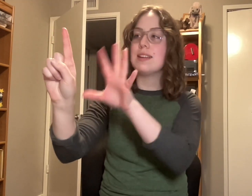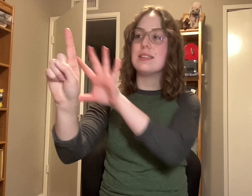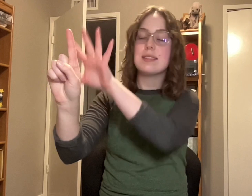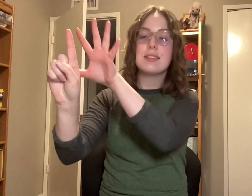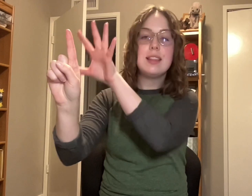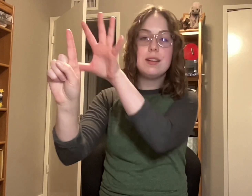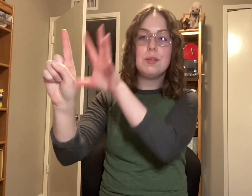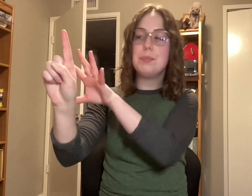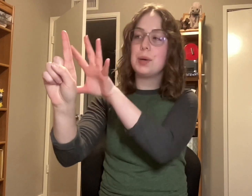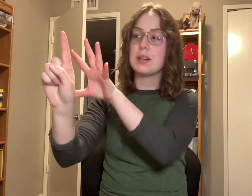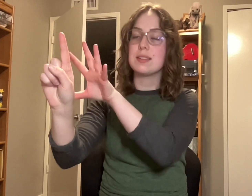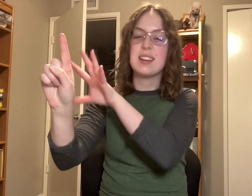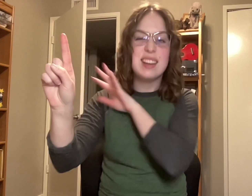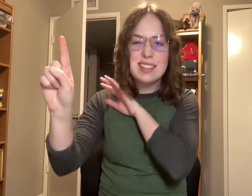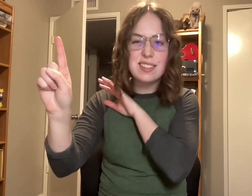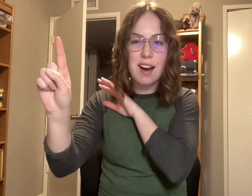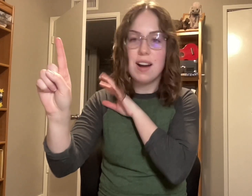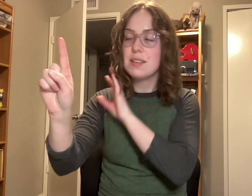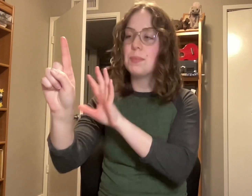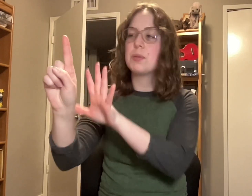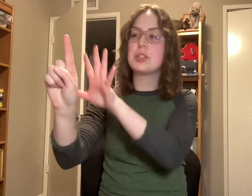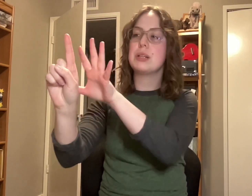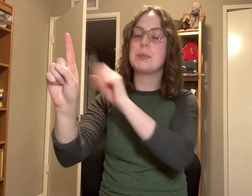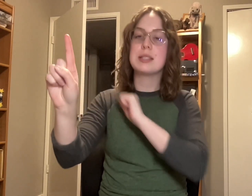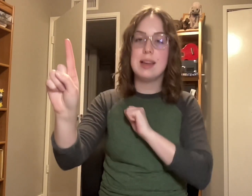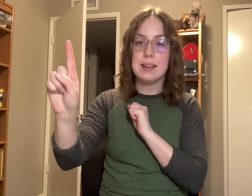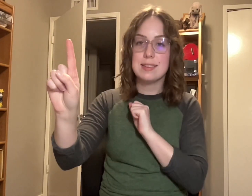this little person, and he's not, but we're just going to pretend in